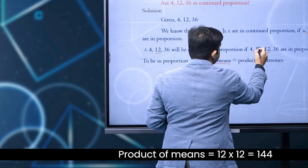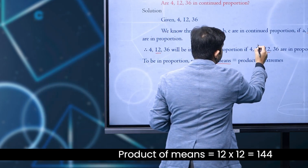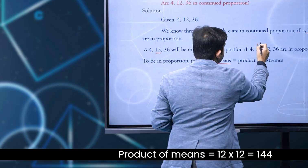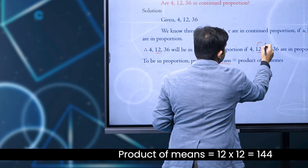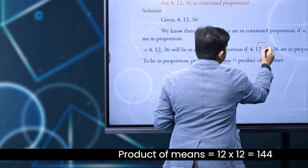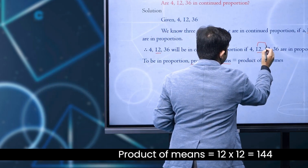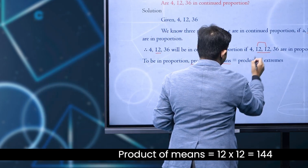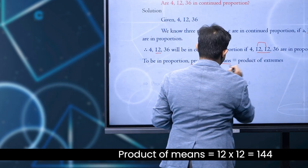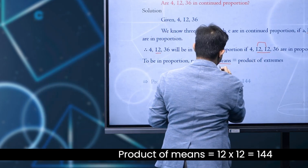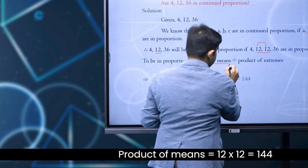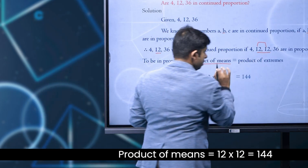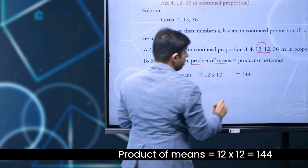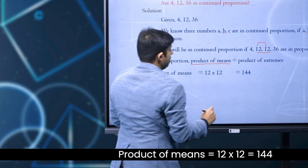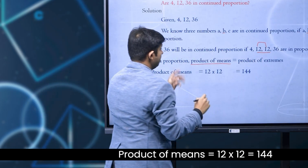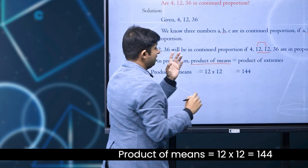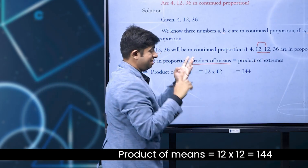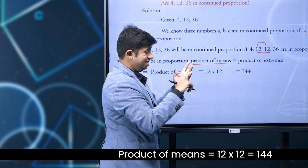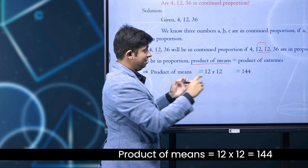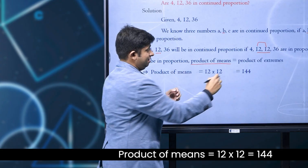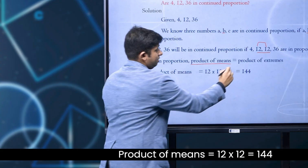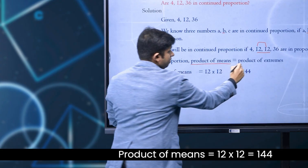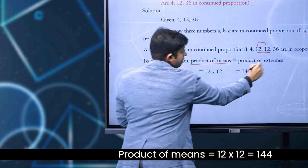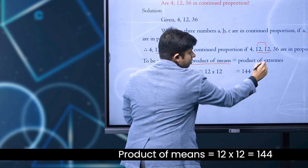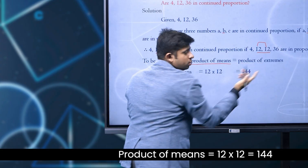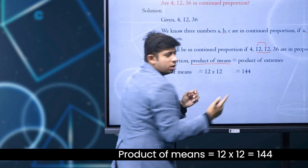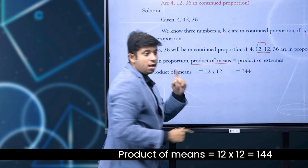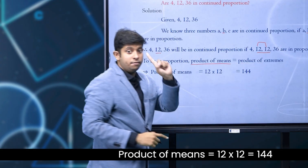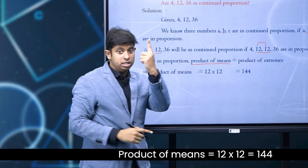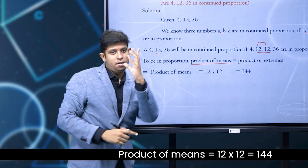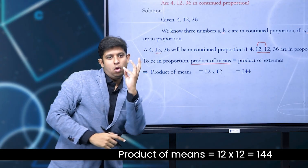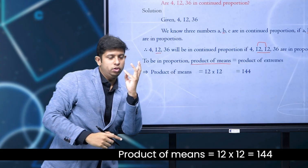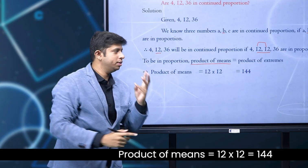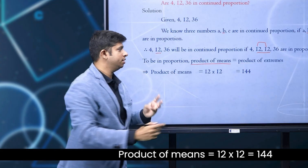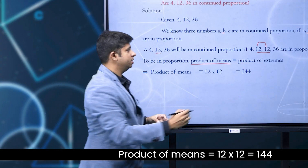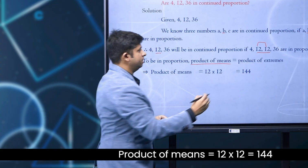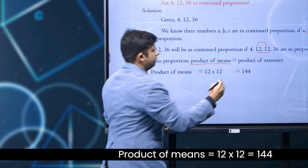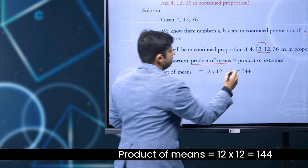Product of means is equal to 12 into 12 equals to 144.